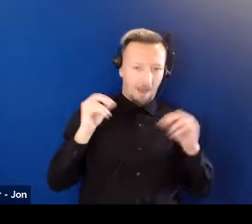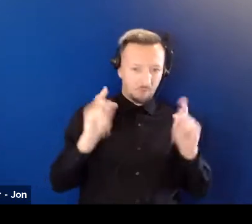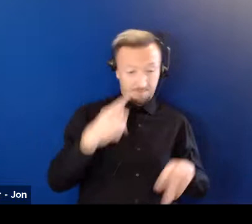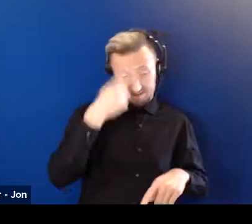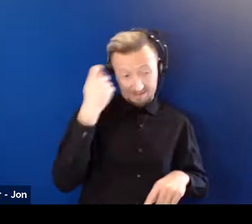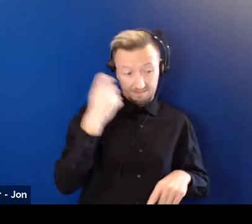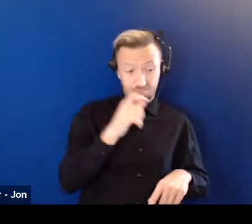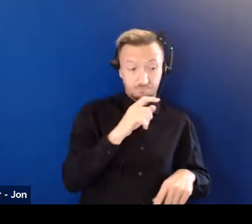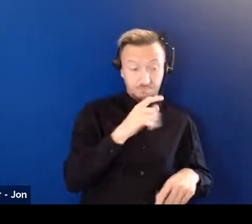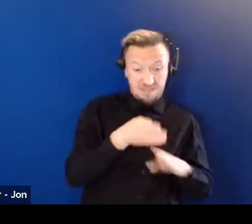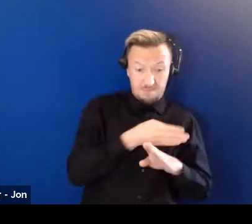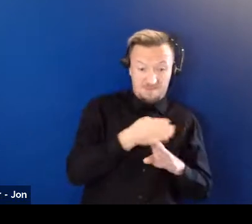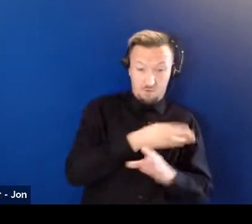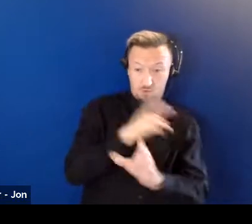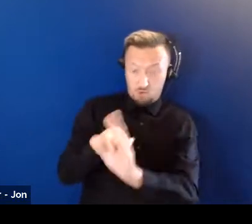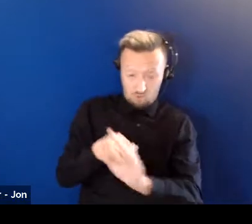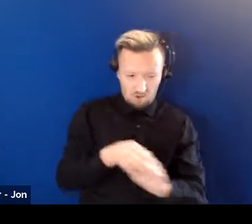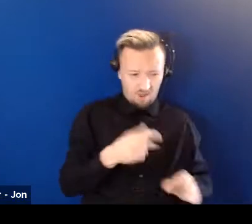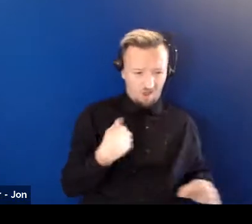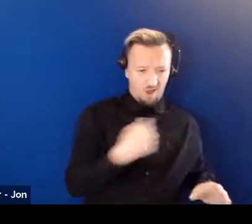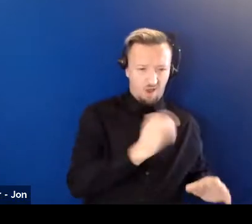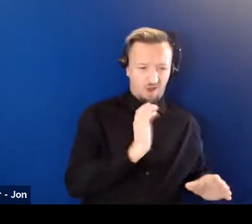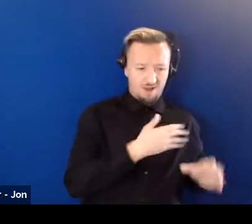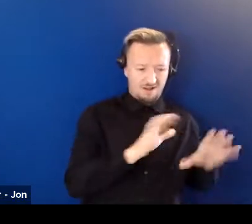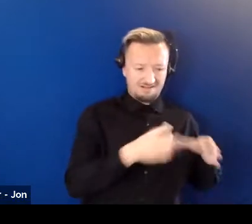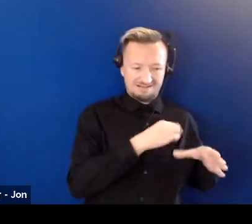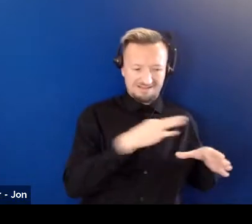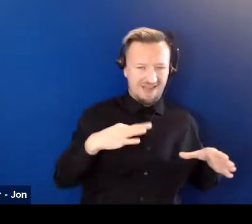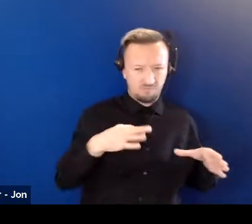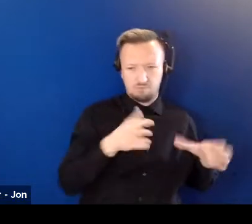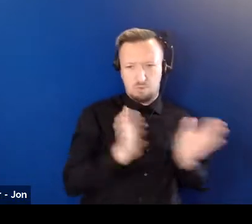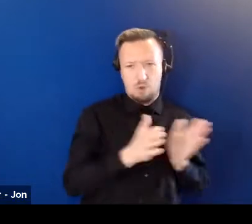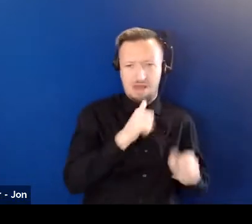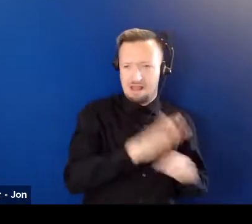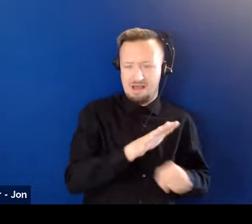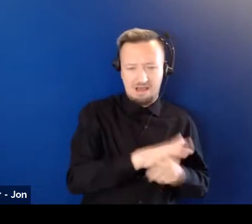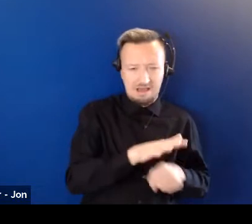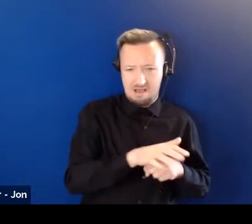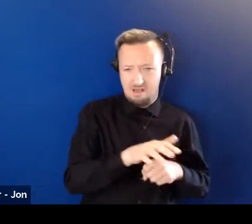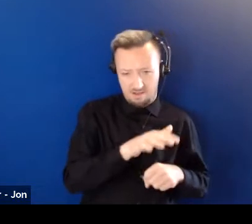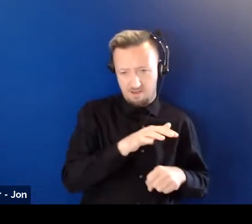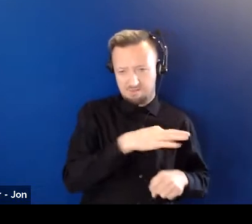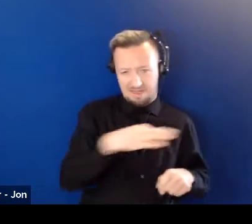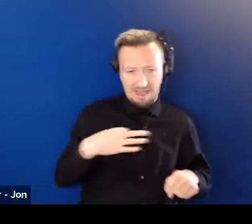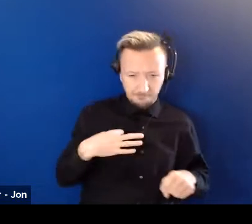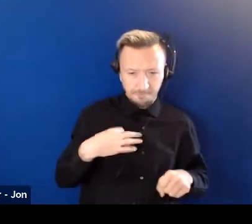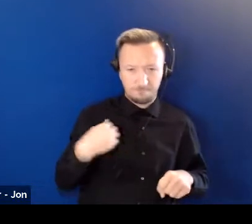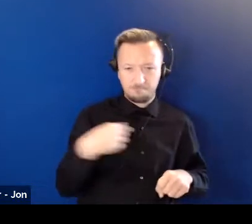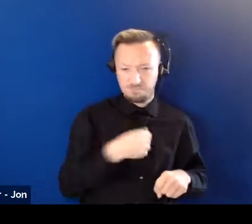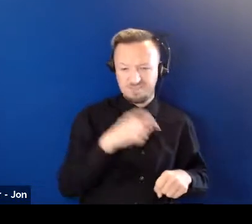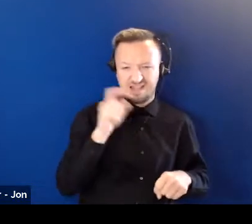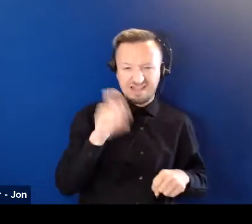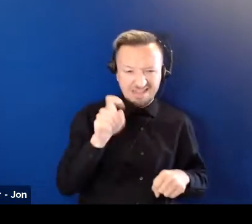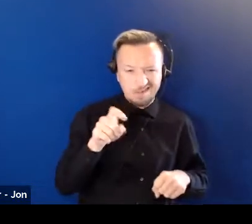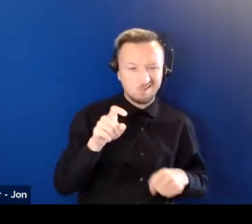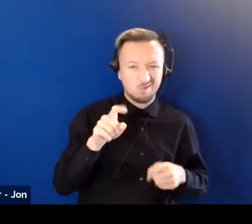and we knew that we were going to need to build staff up. And we really looked at this as a great way of intentionally